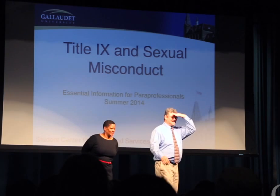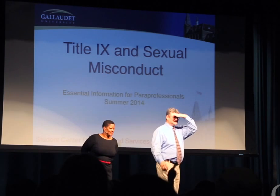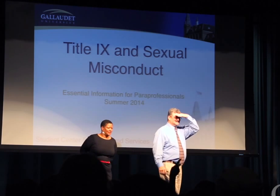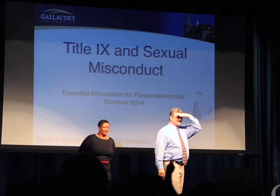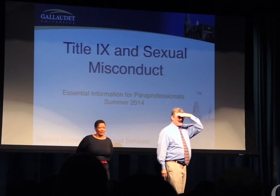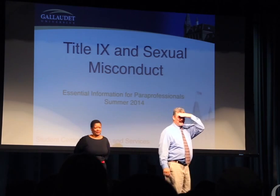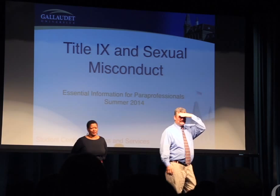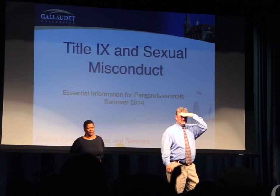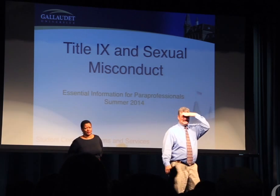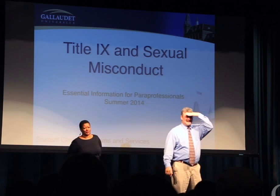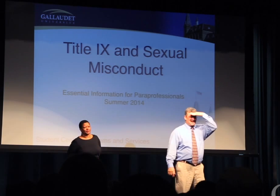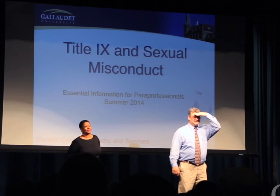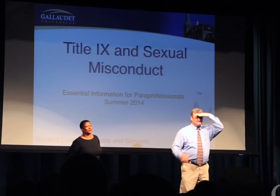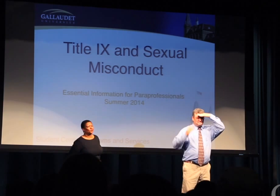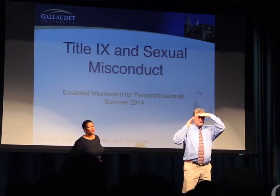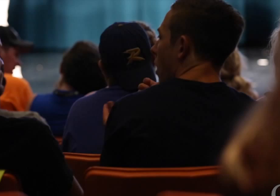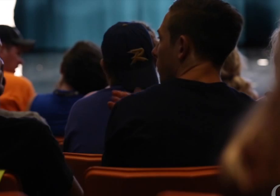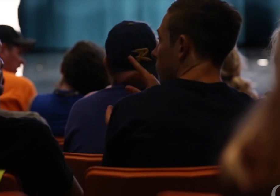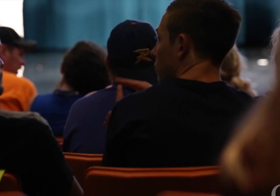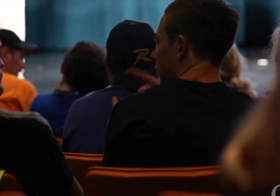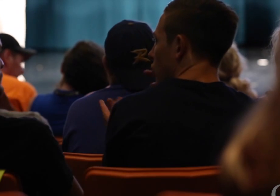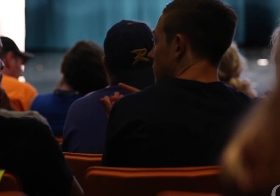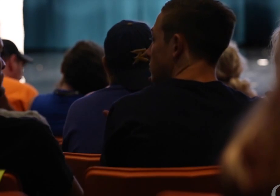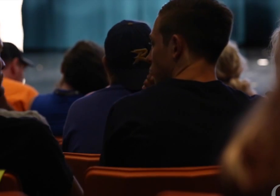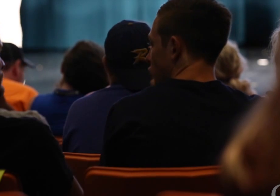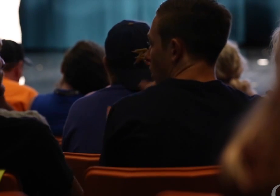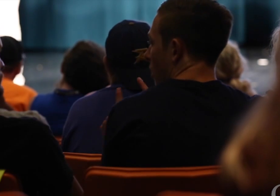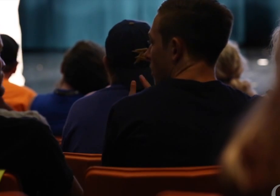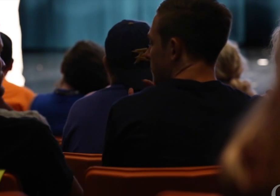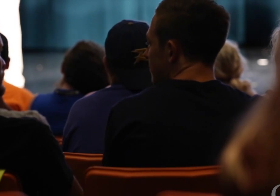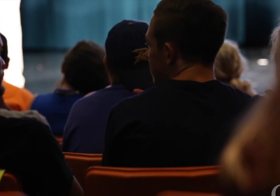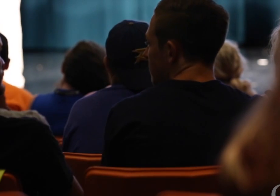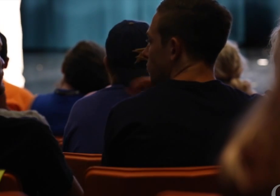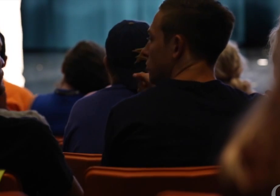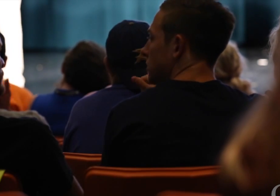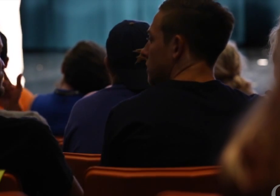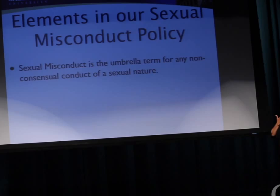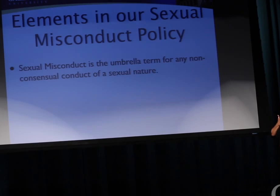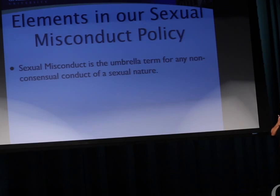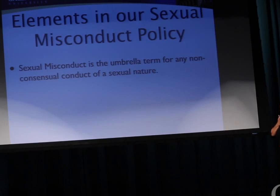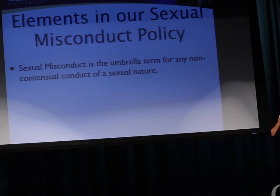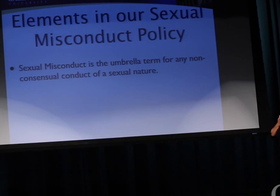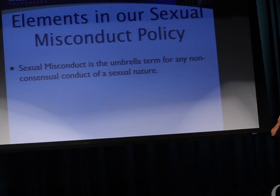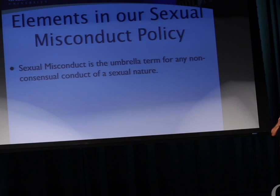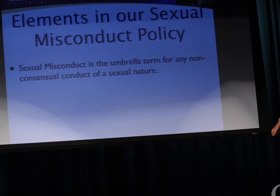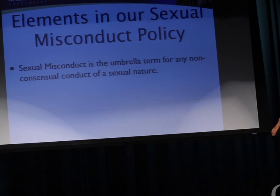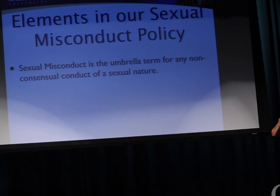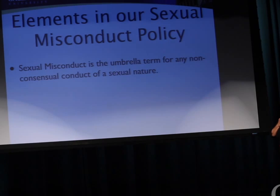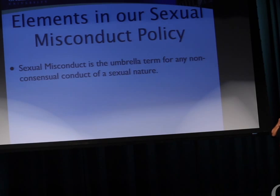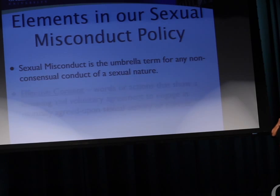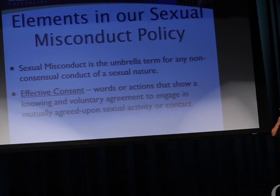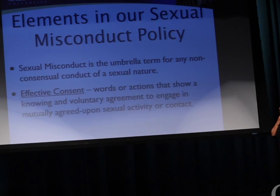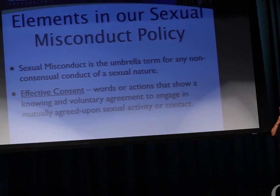A grant that same year from the Department of Justice Office of Violence Against Women has set off campus-wide momentum to address sexual misconduct.